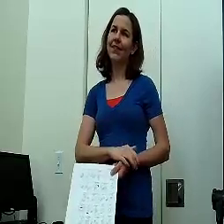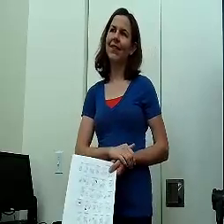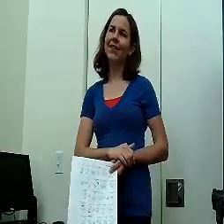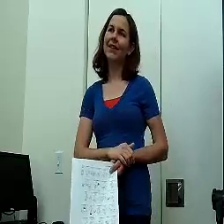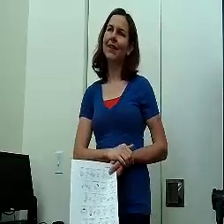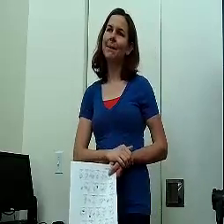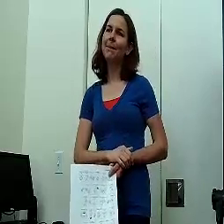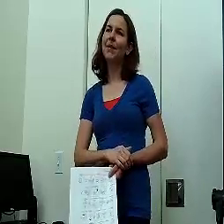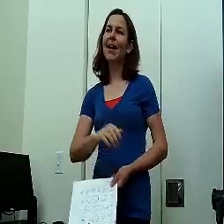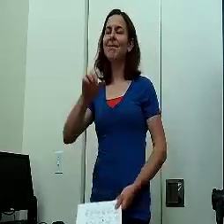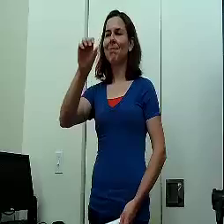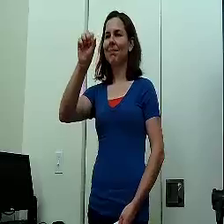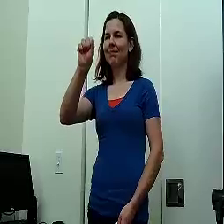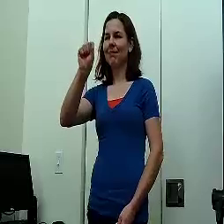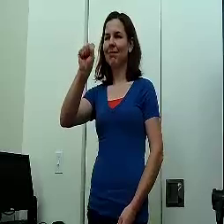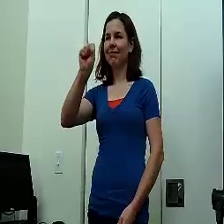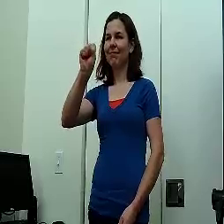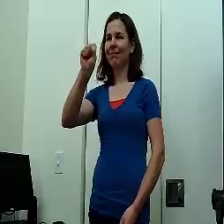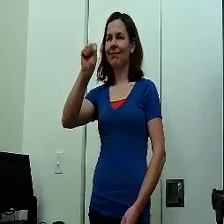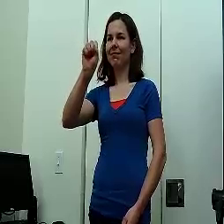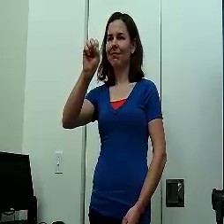I lost it. Okay. Mm-hmm.